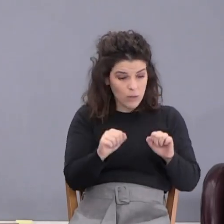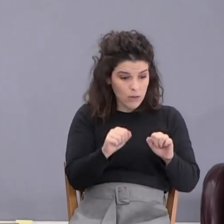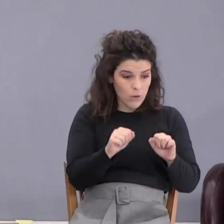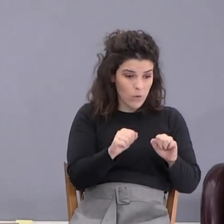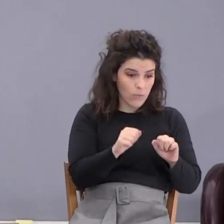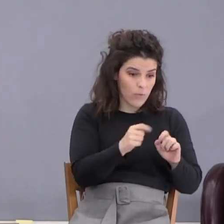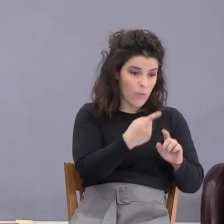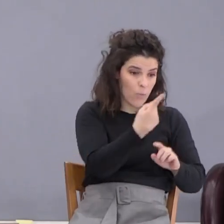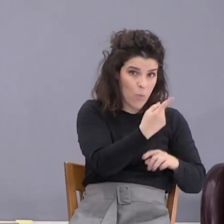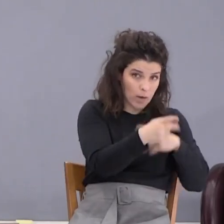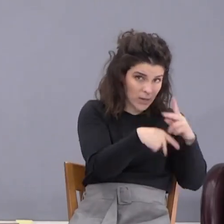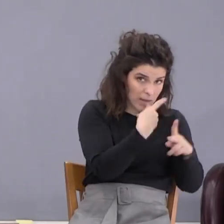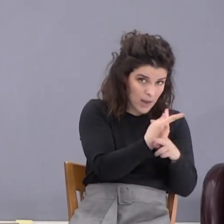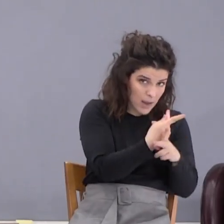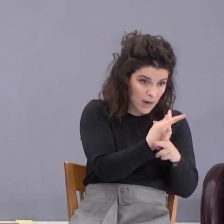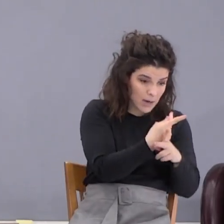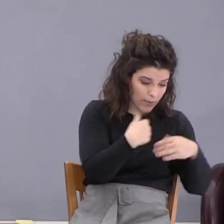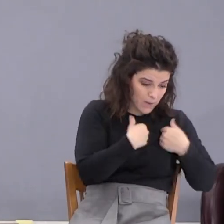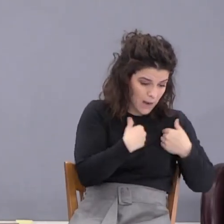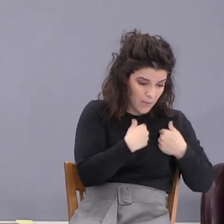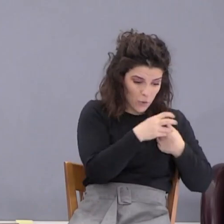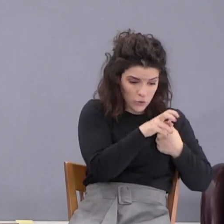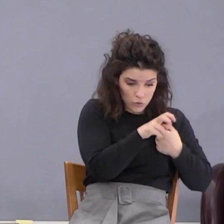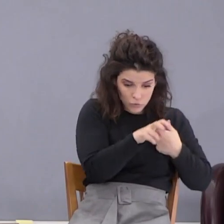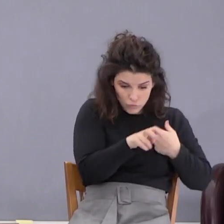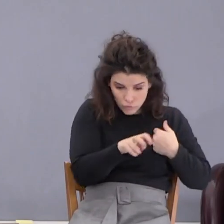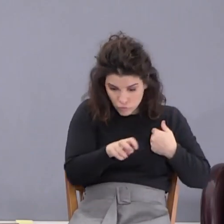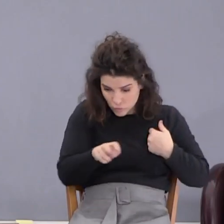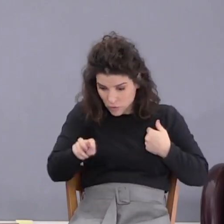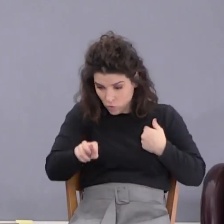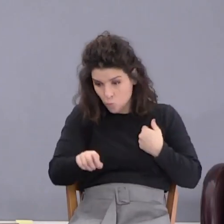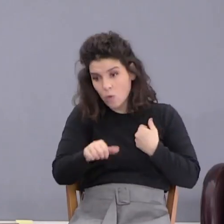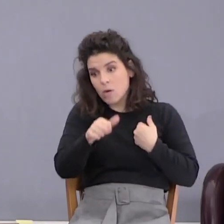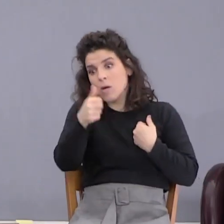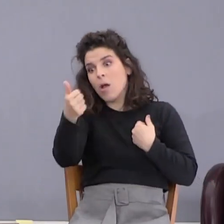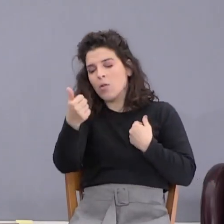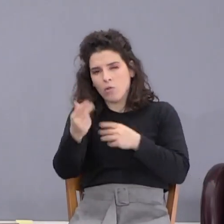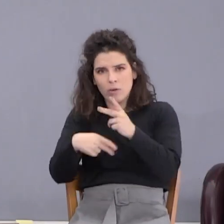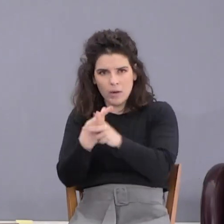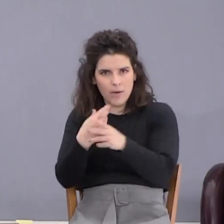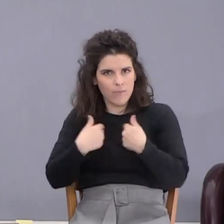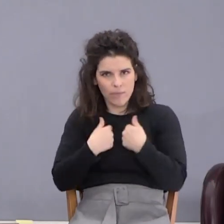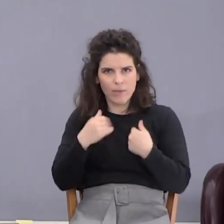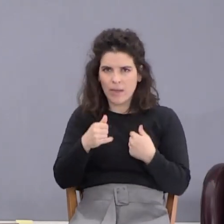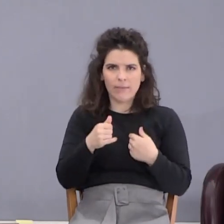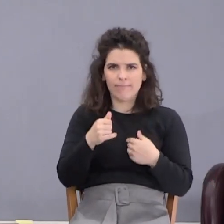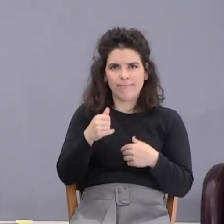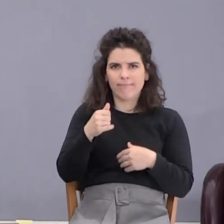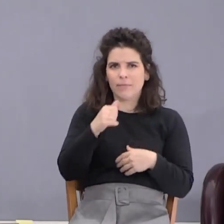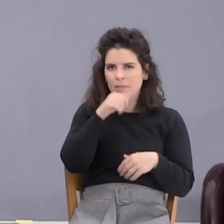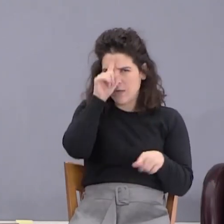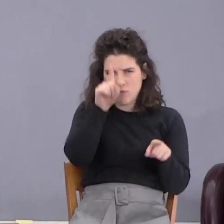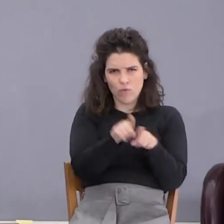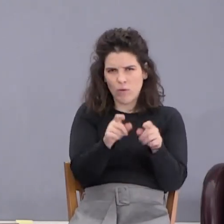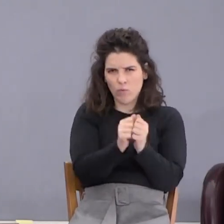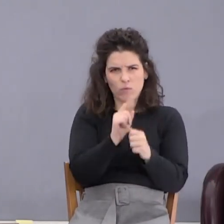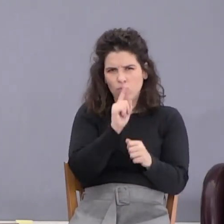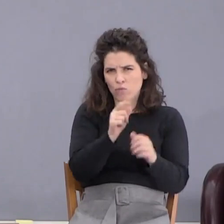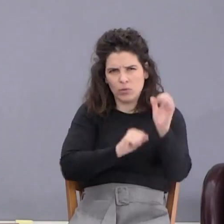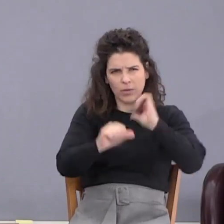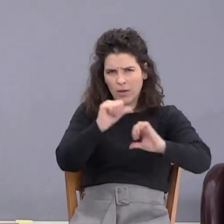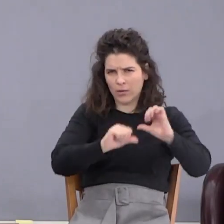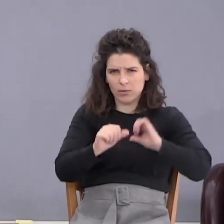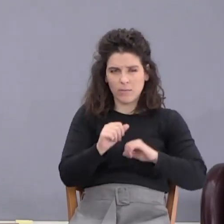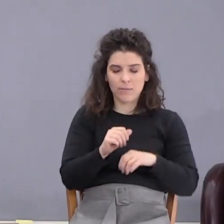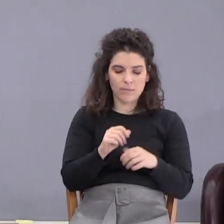go from one kind to what? Another kind. That defies true science, okay?